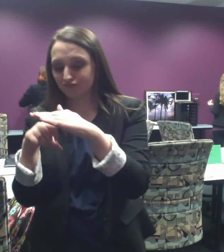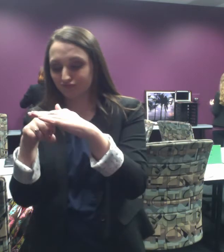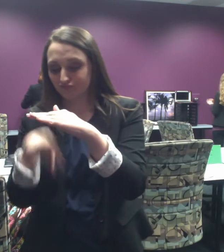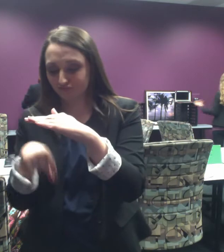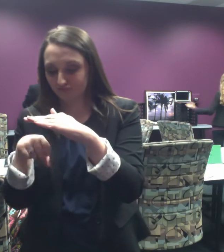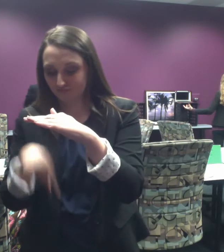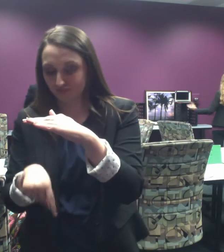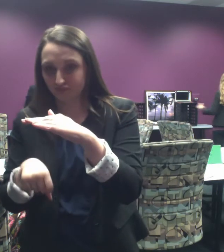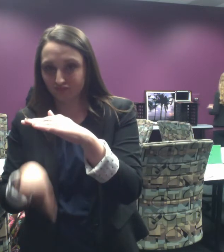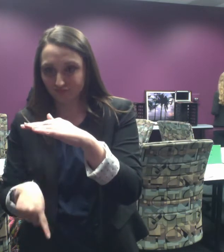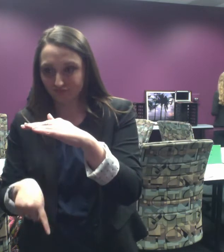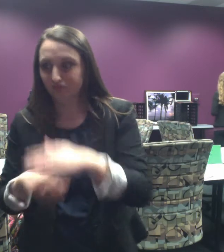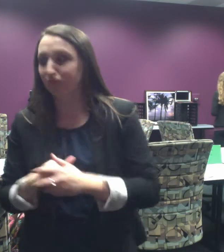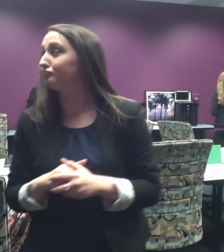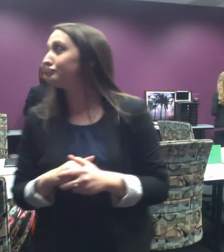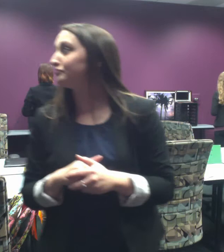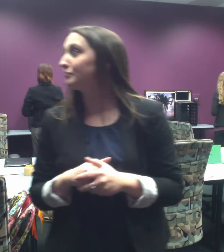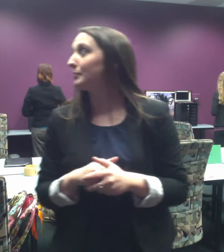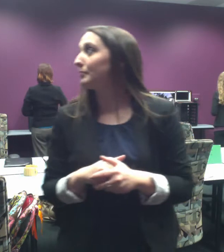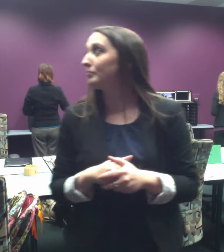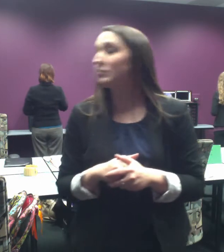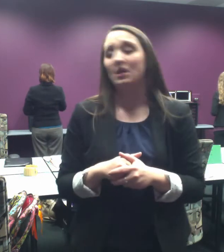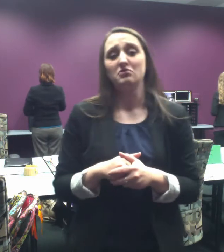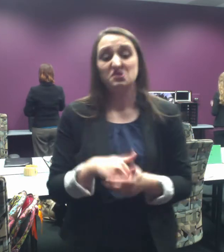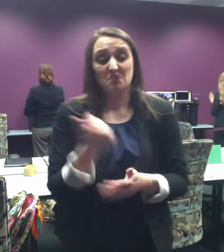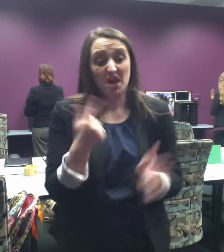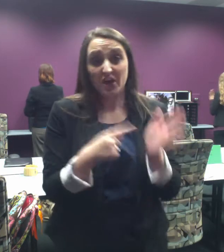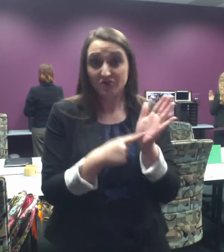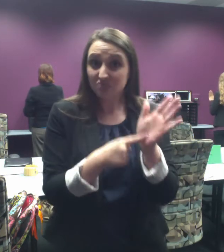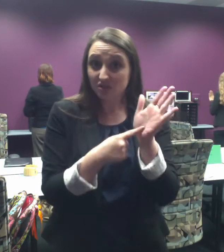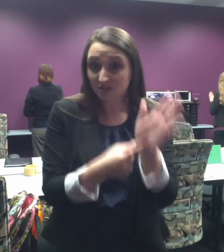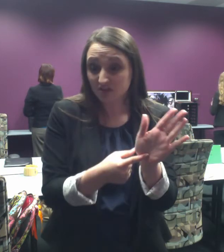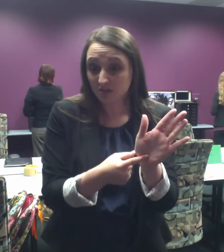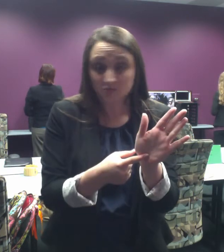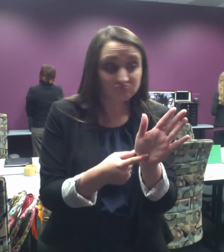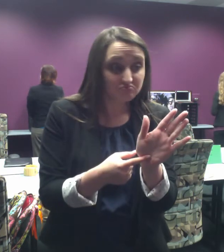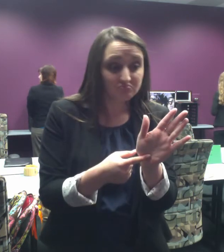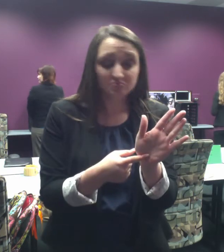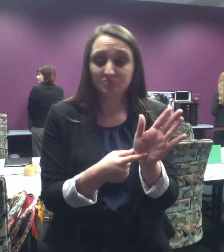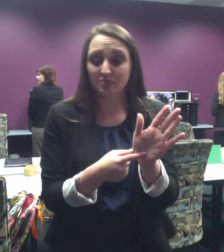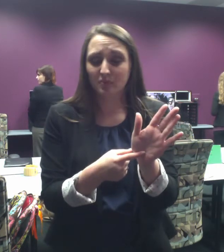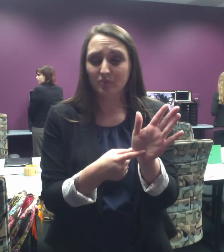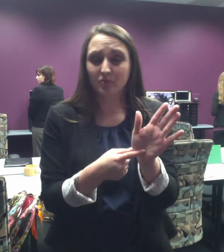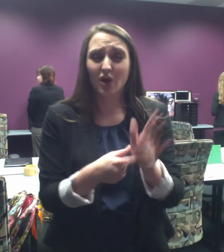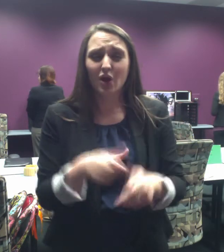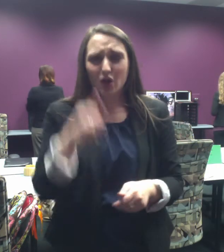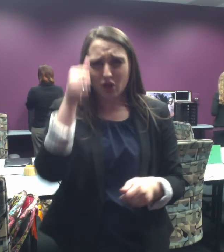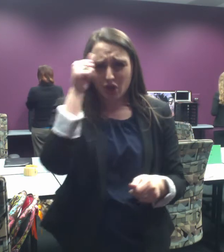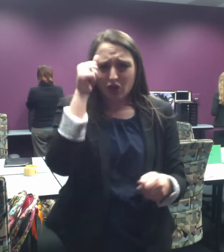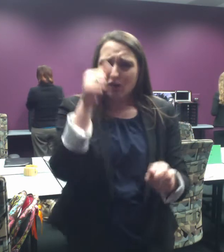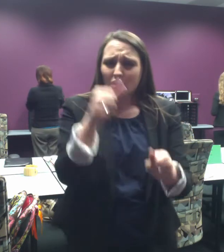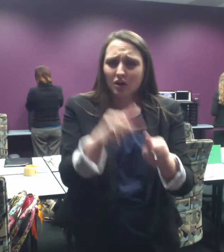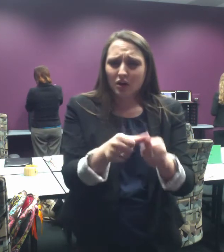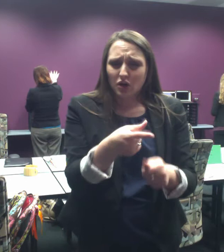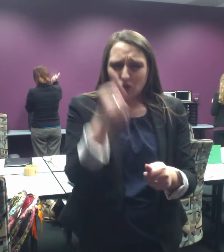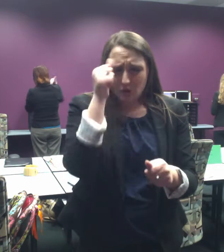saturated. A few days ago, or last week, the soccer fields were saturated. We had